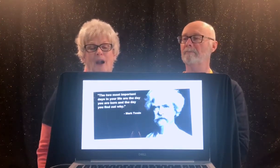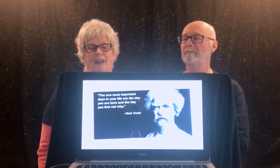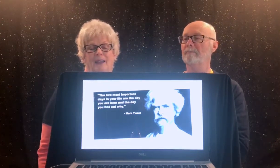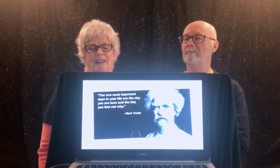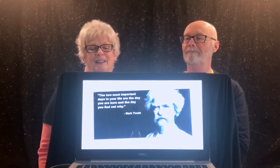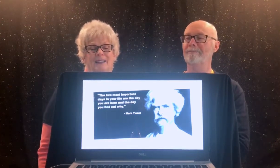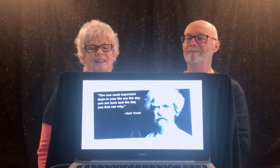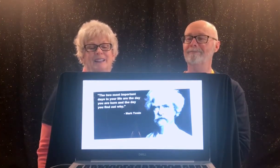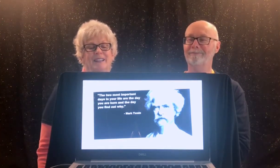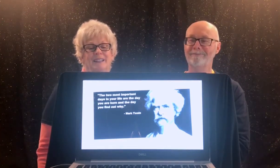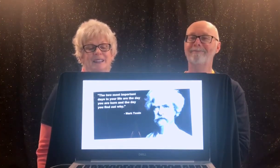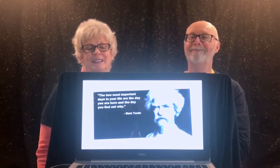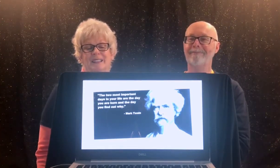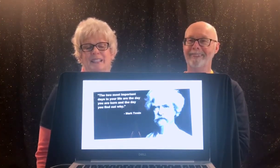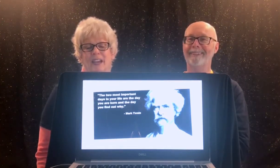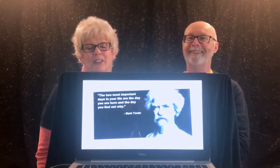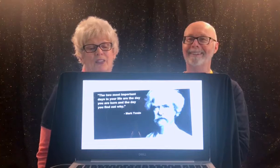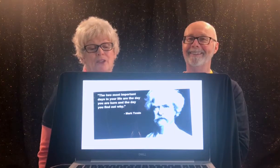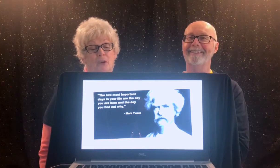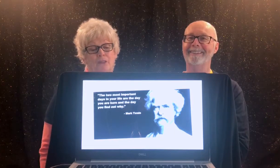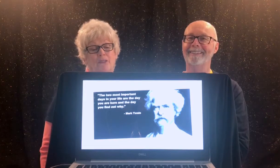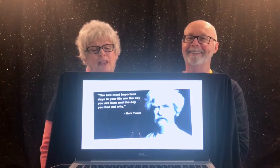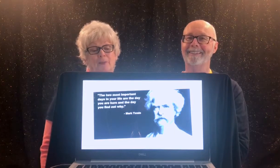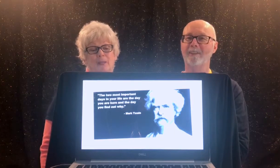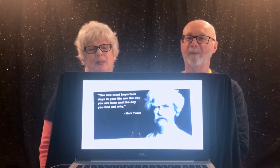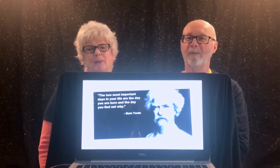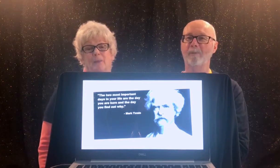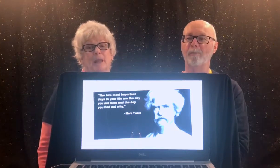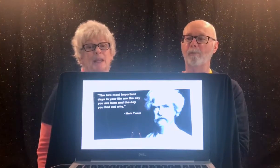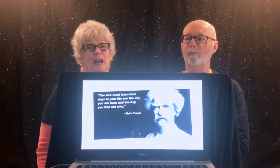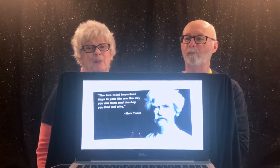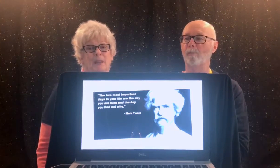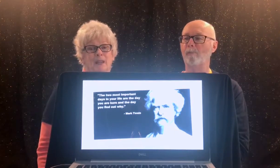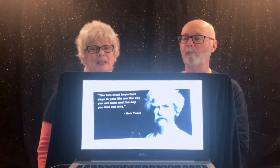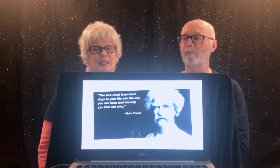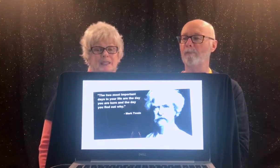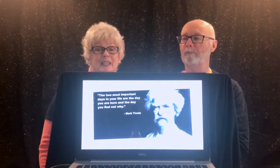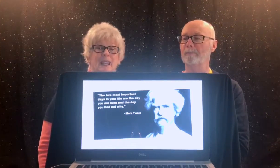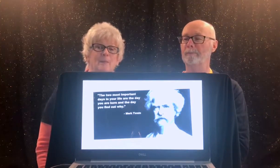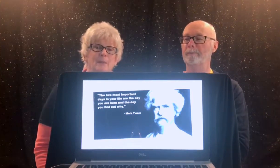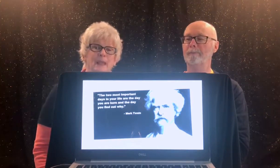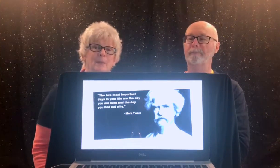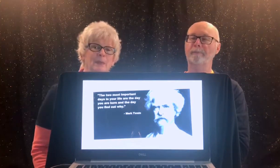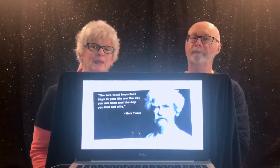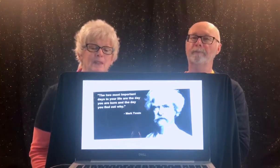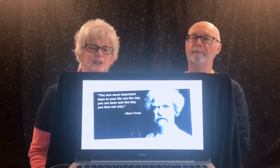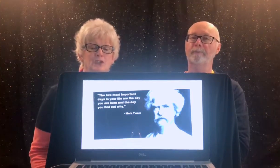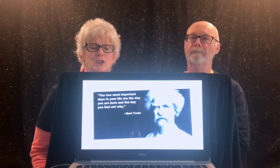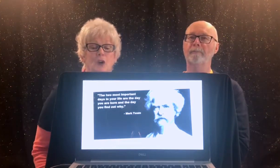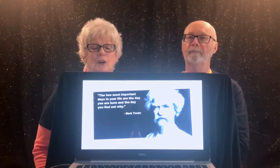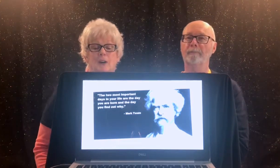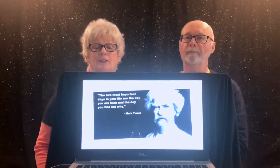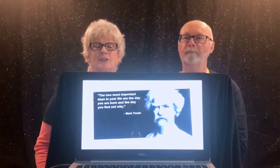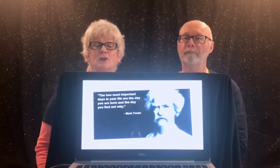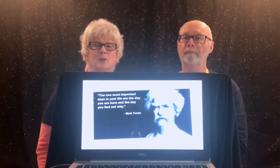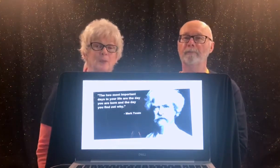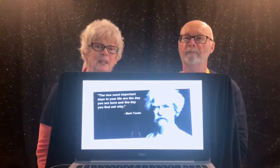why. Death in your family may not be an ending, it may be the start of a new